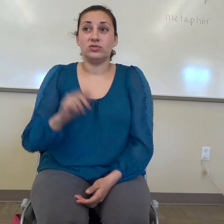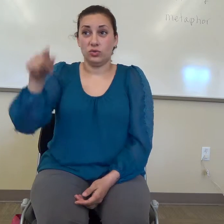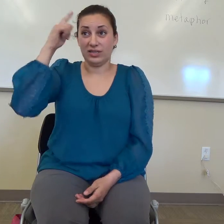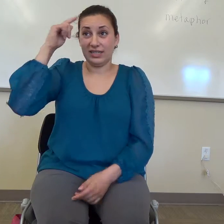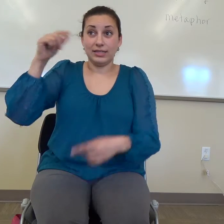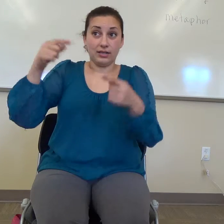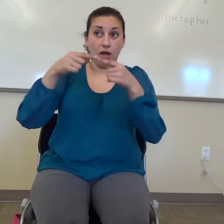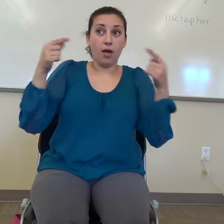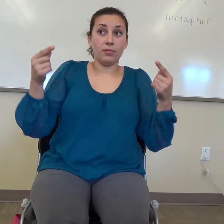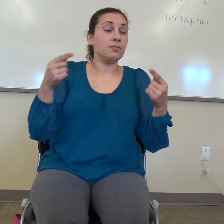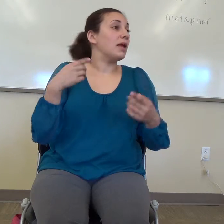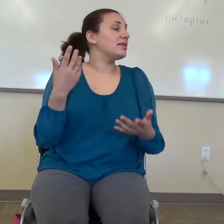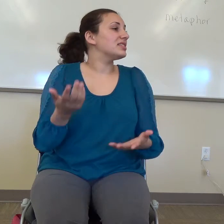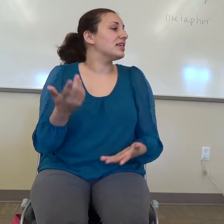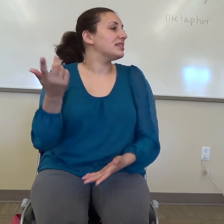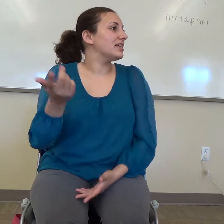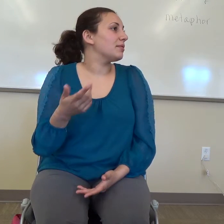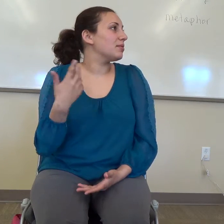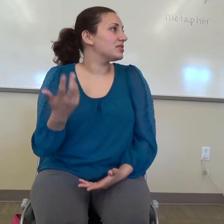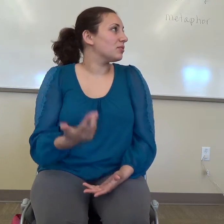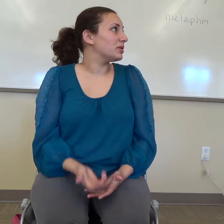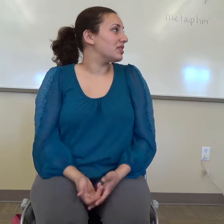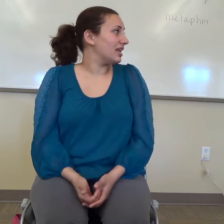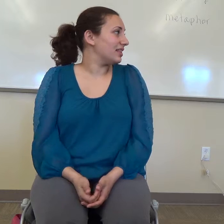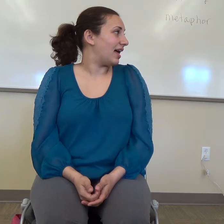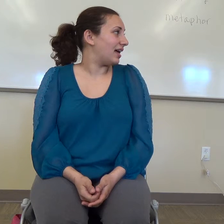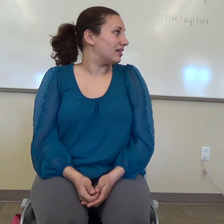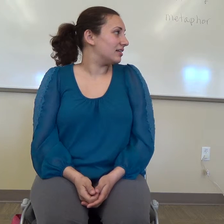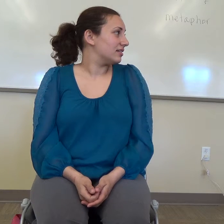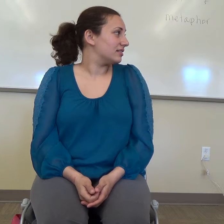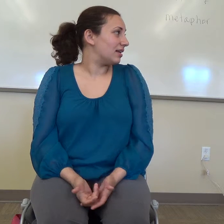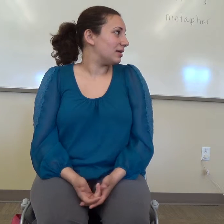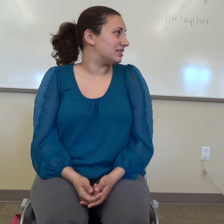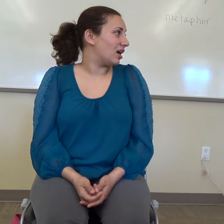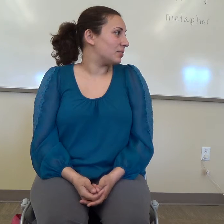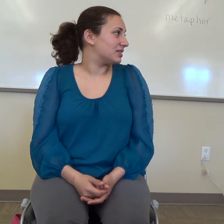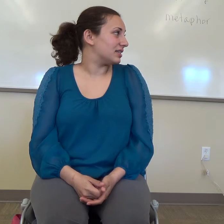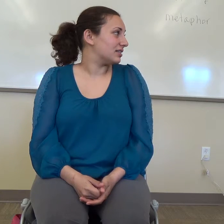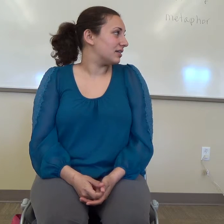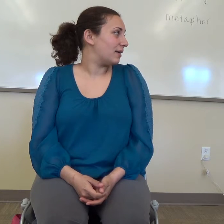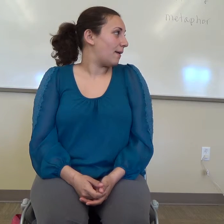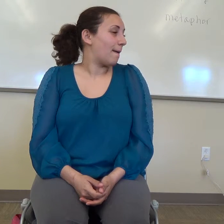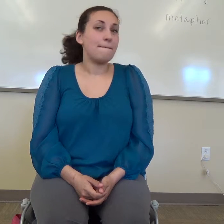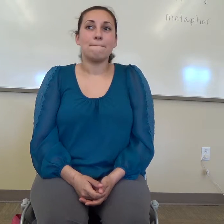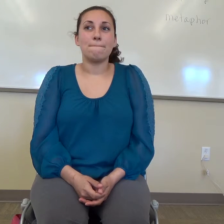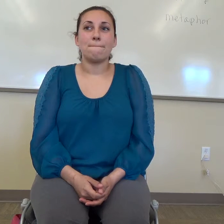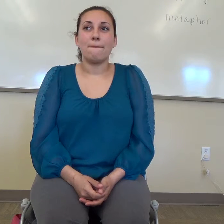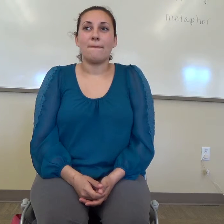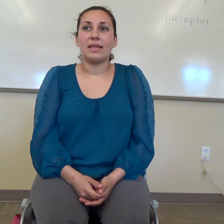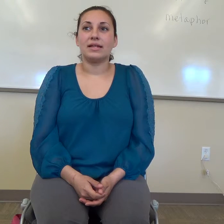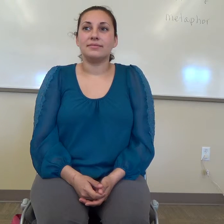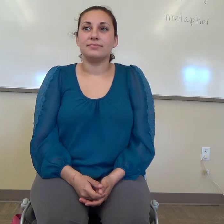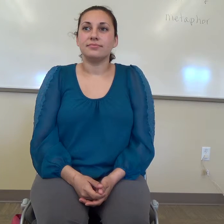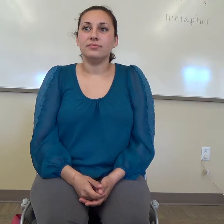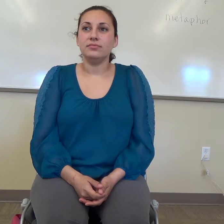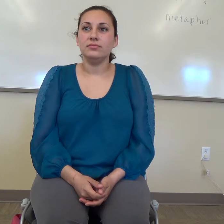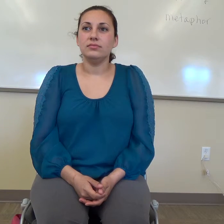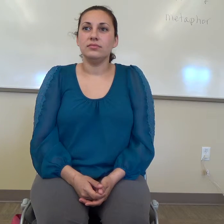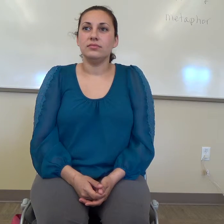physically? Maybe he's saying maybe someone would think that it means the opposite. I don't think so. Would